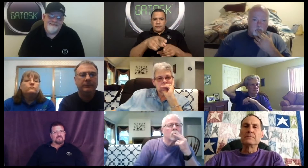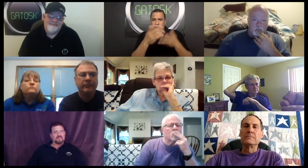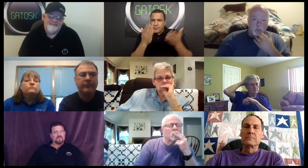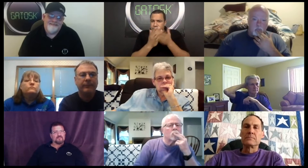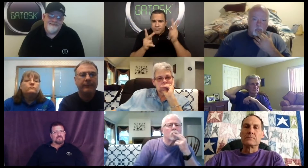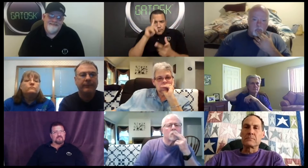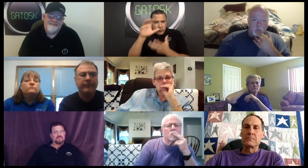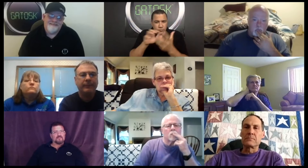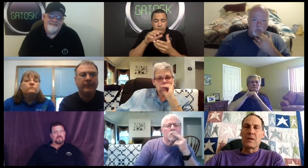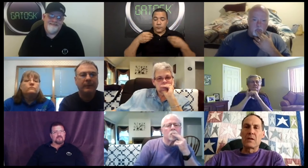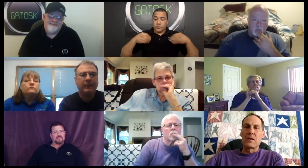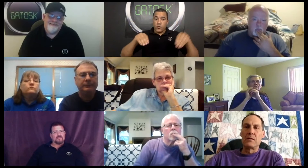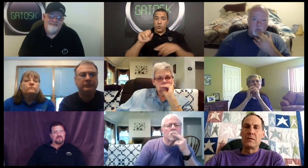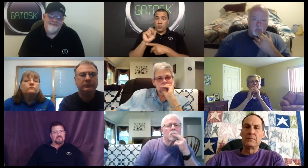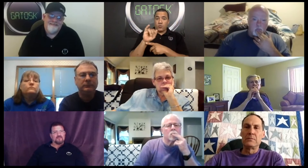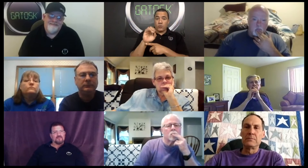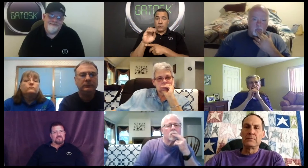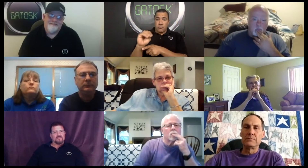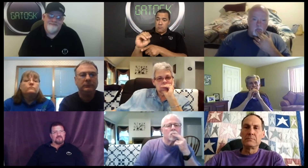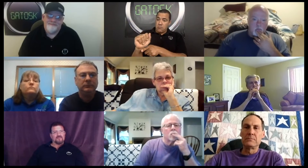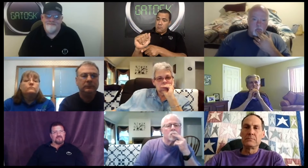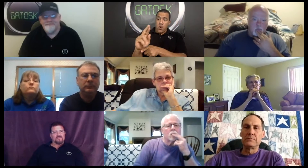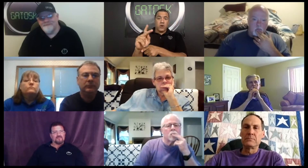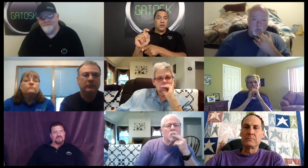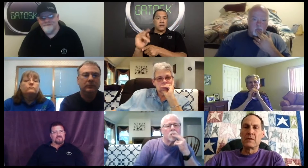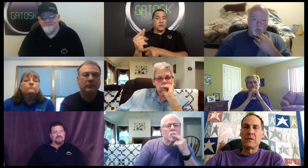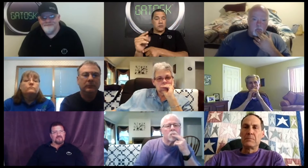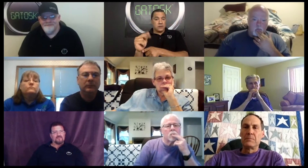Not for the marketing suite. So maybe if people are confusing marketing suite, the